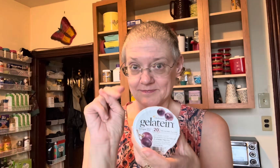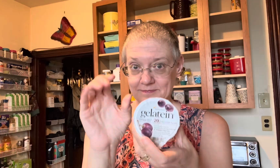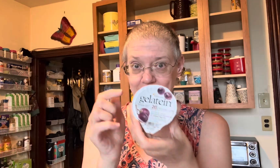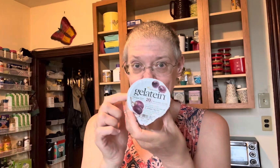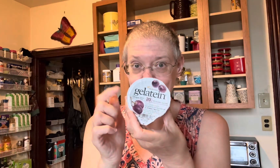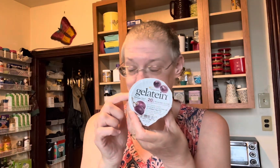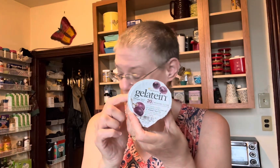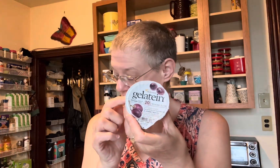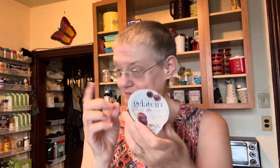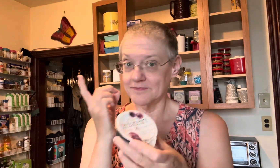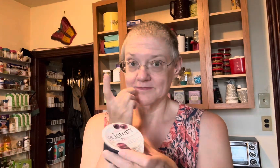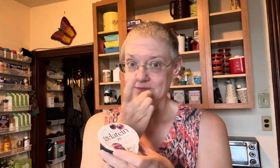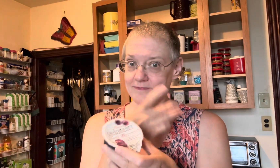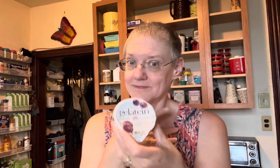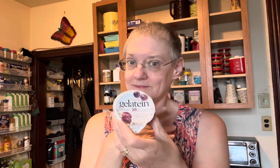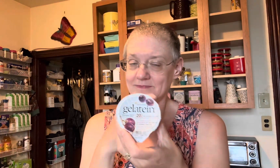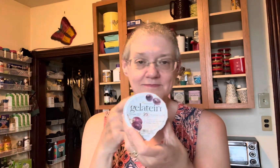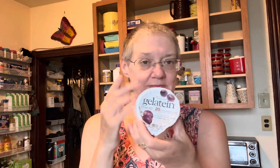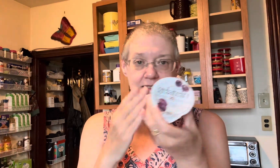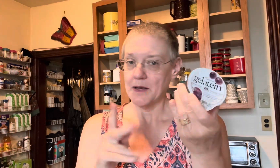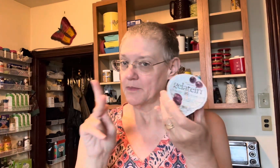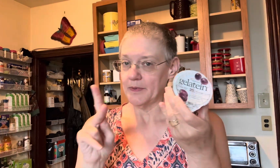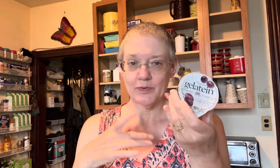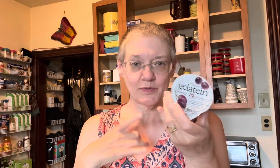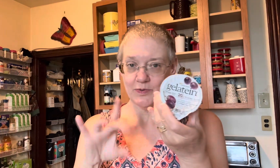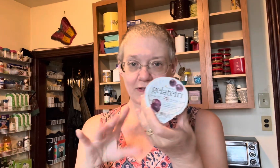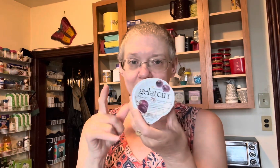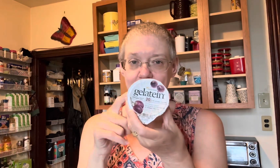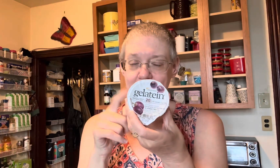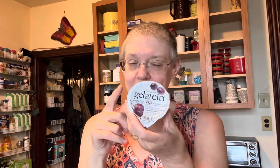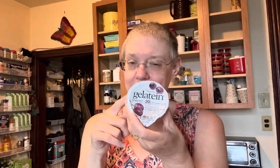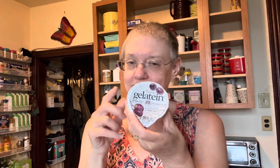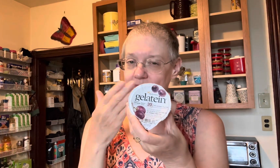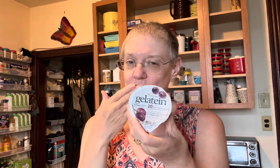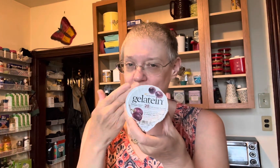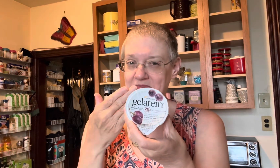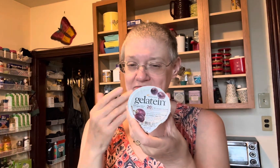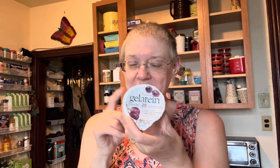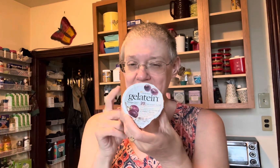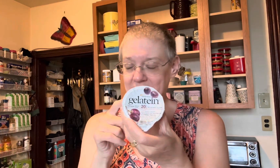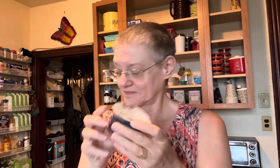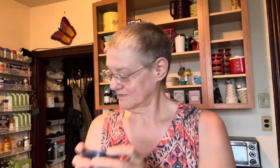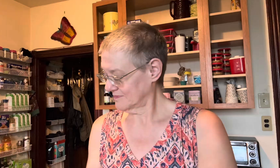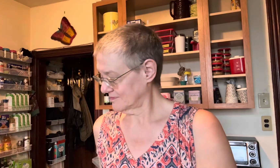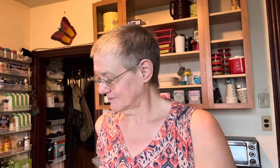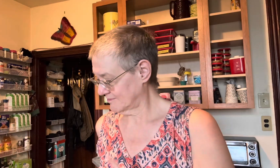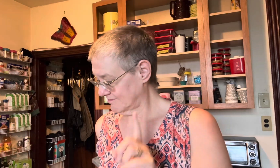2 grams of net carbs for the grape. Dale really likes this stuff. Some people don't like it, but he likes it.